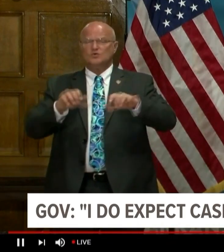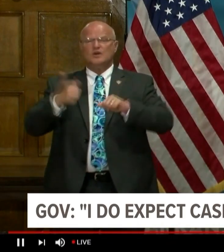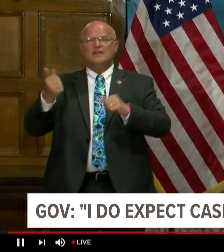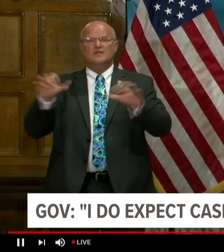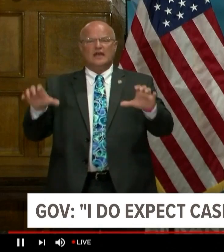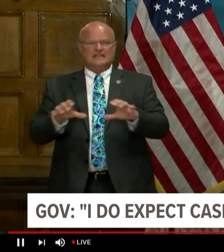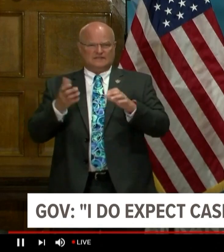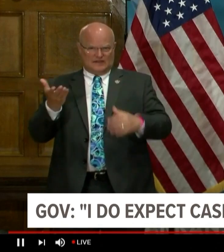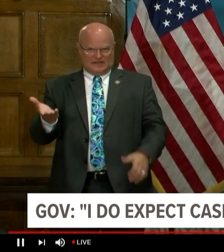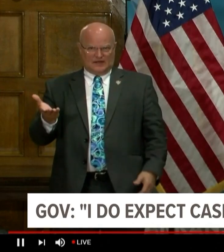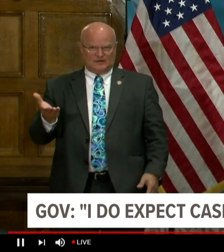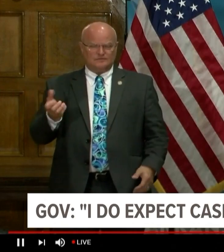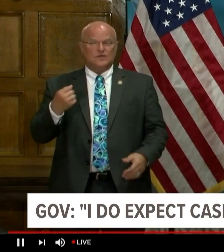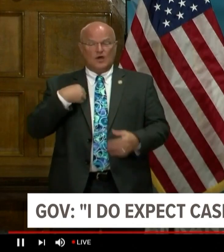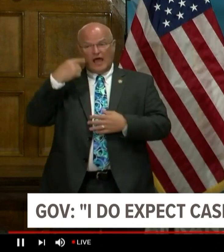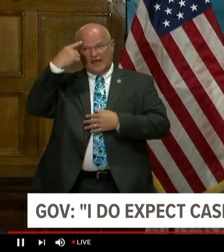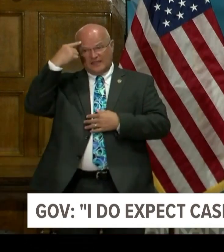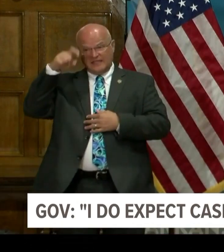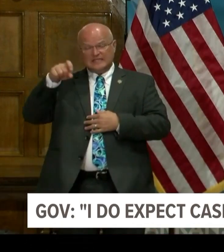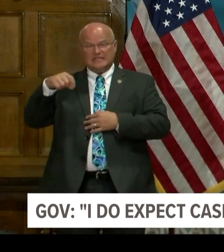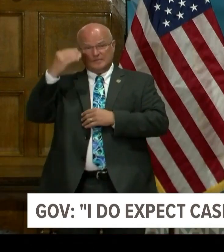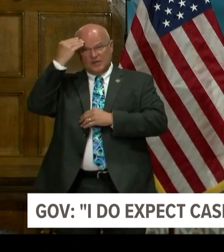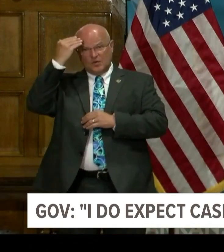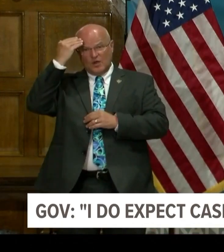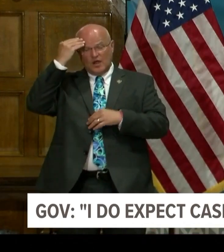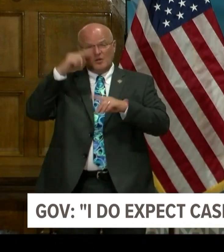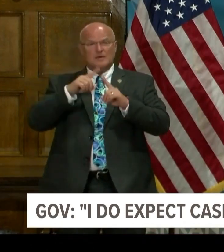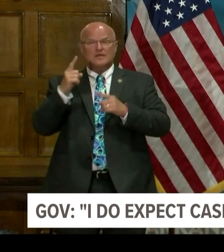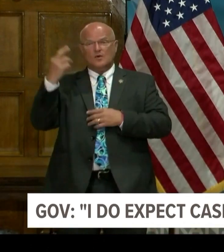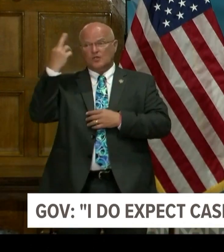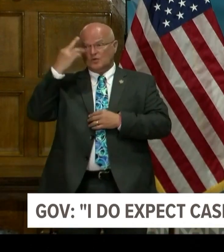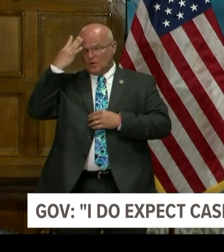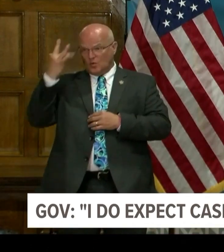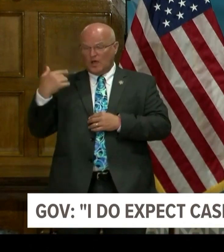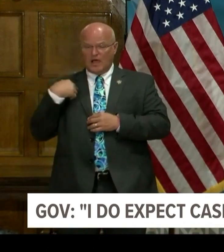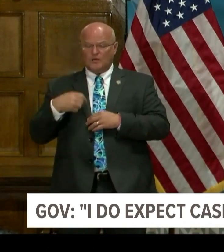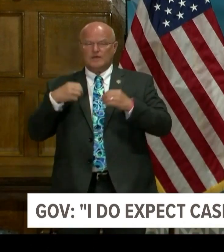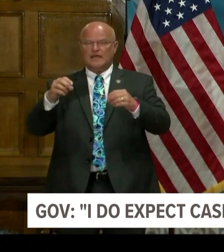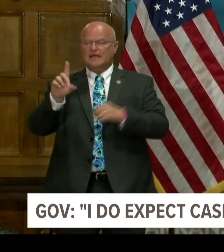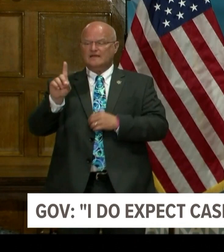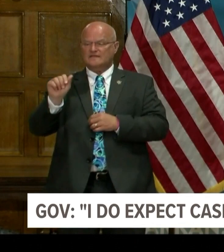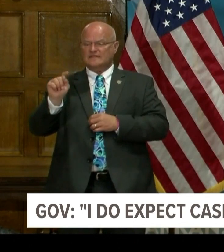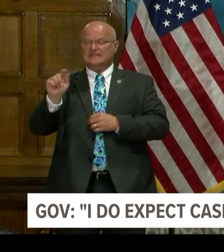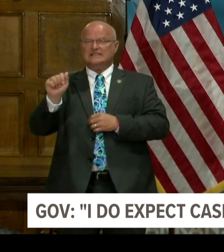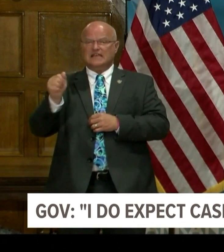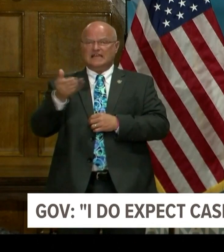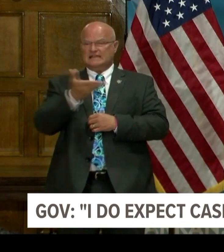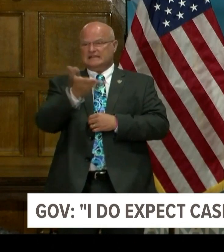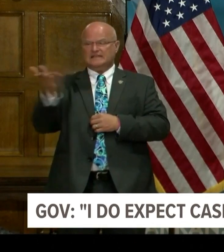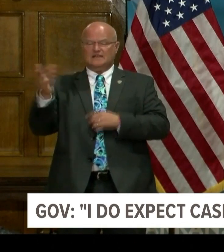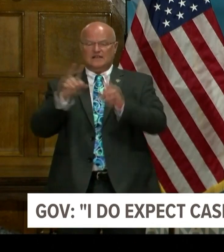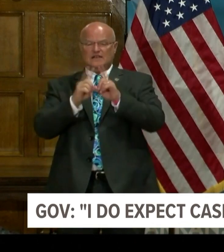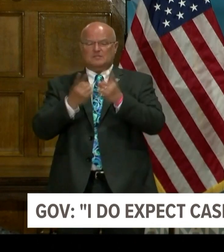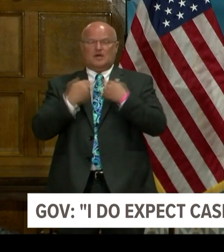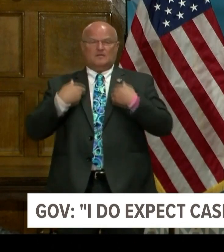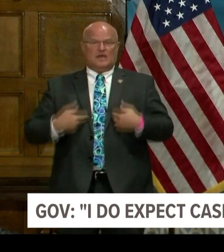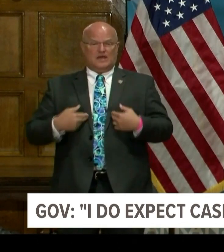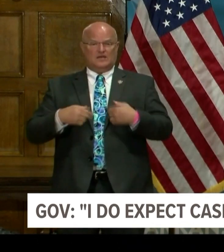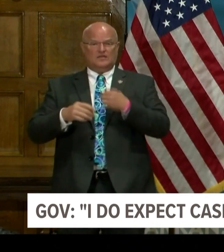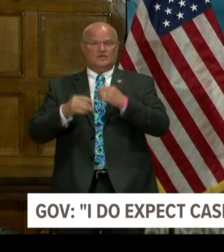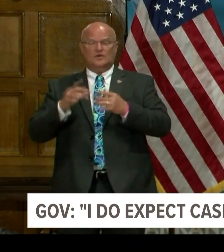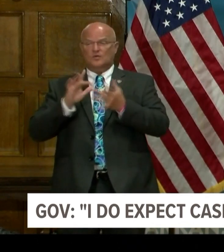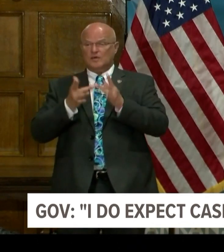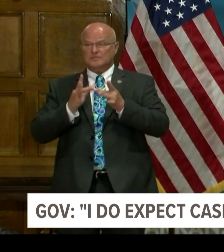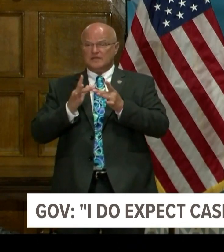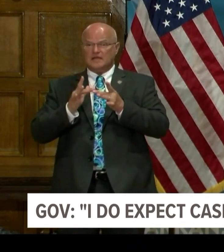other activity there. So I think we just have to be aware, but that's one of the reasons that we put the data out on the Department of Health website